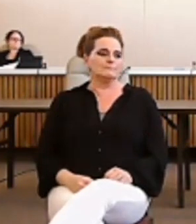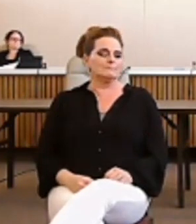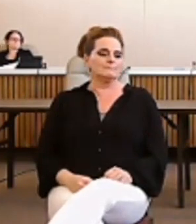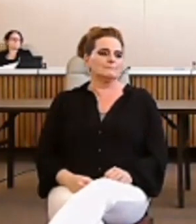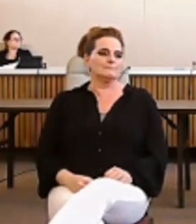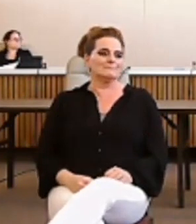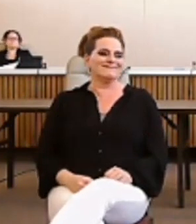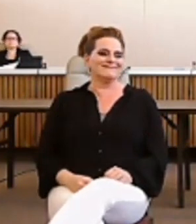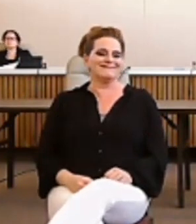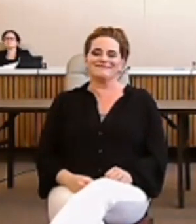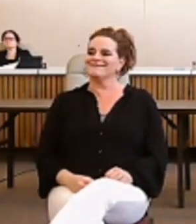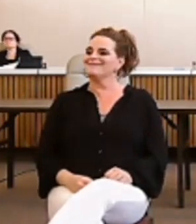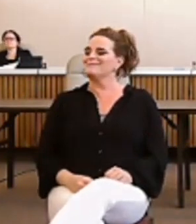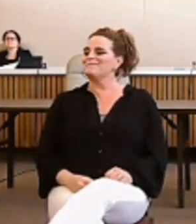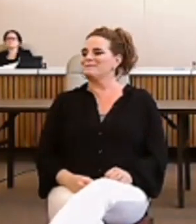Yep, coming up.